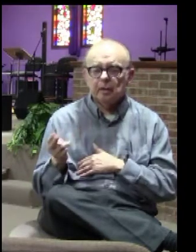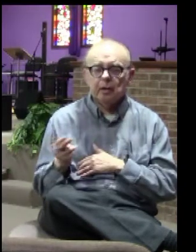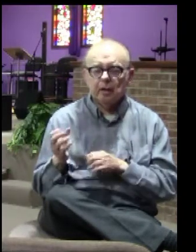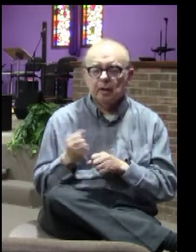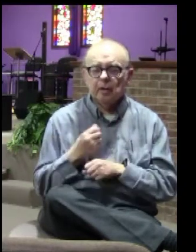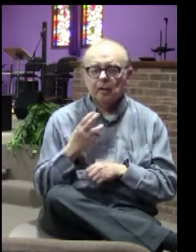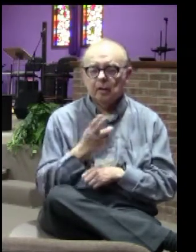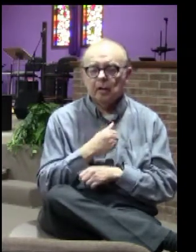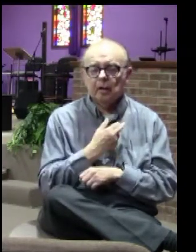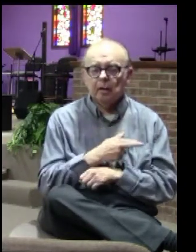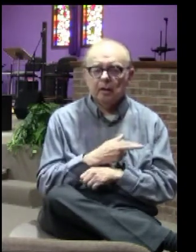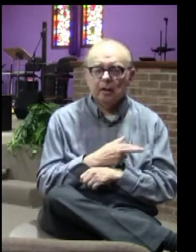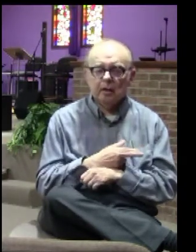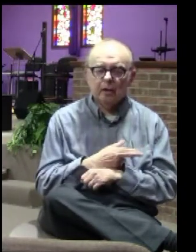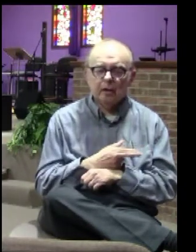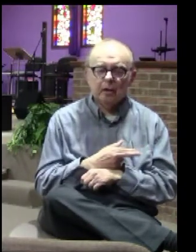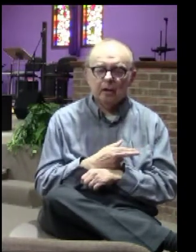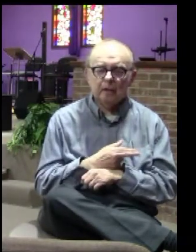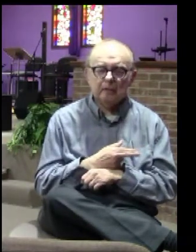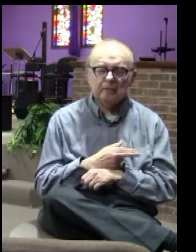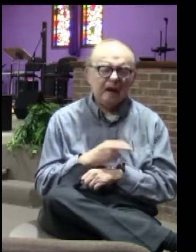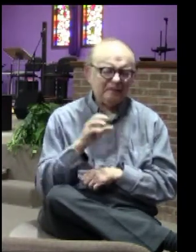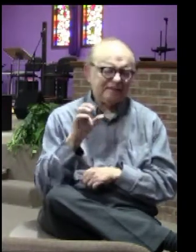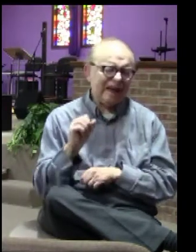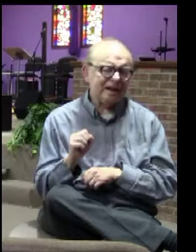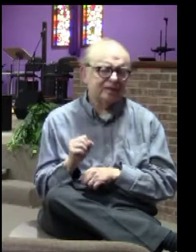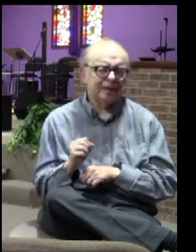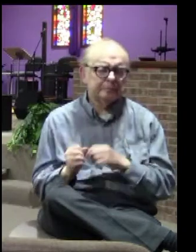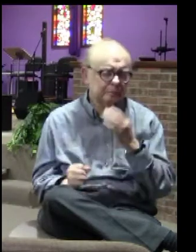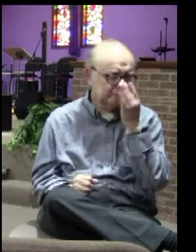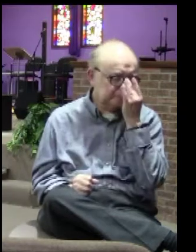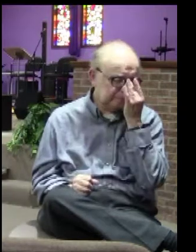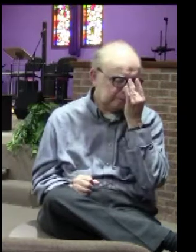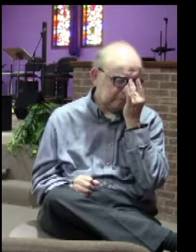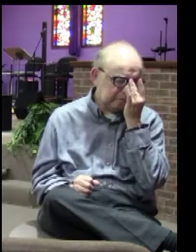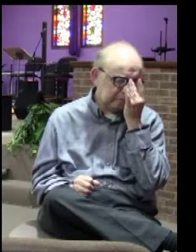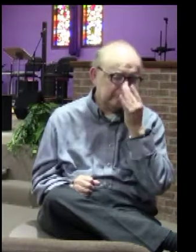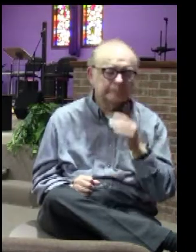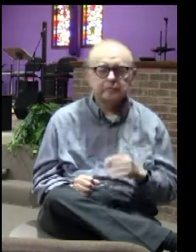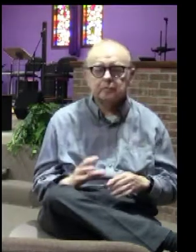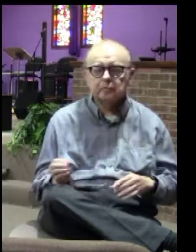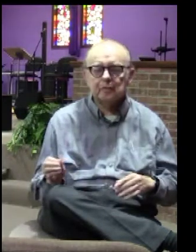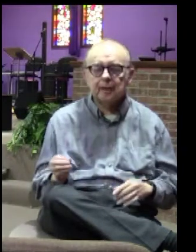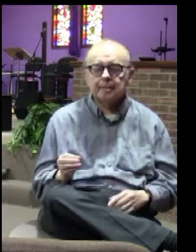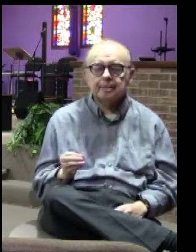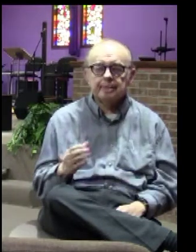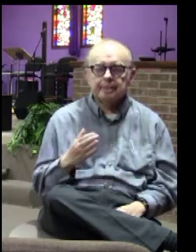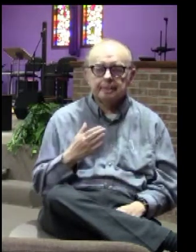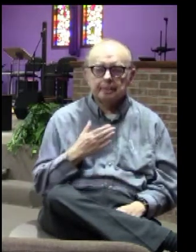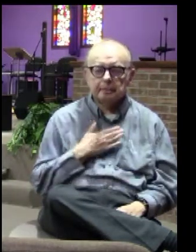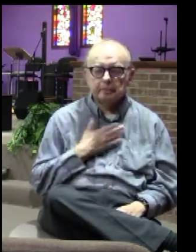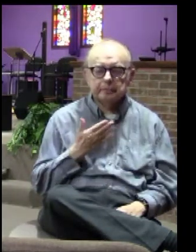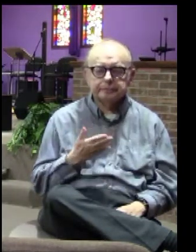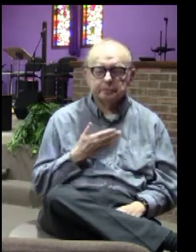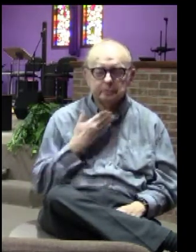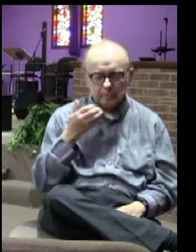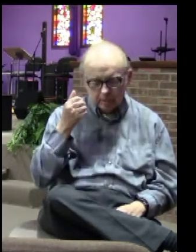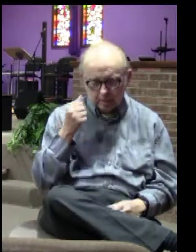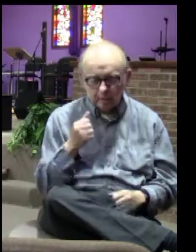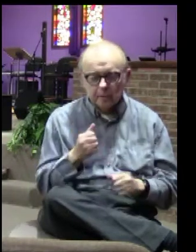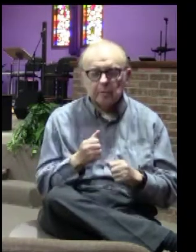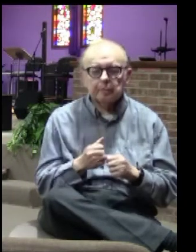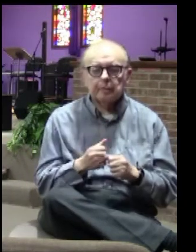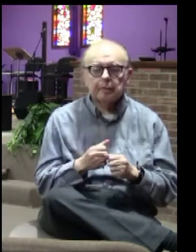and I got out of the hospital on Saturday. And my younger brother, Chico,